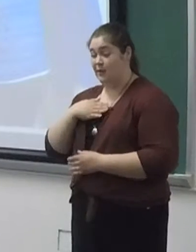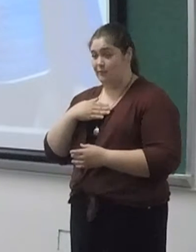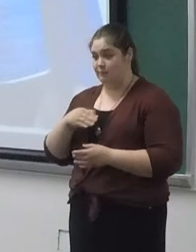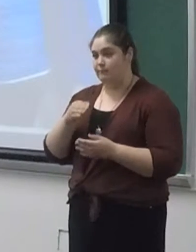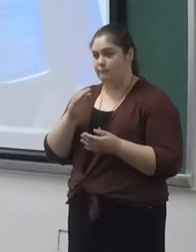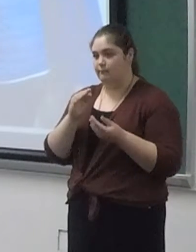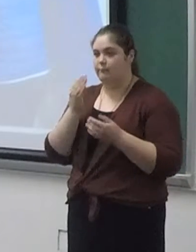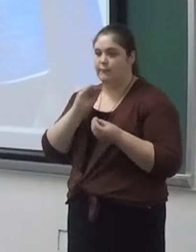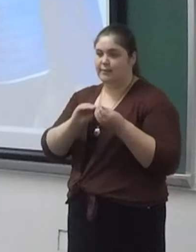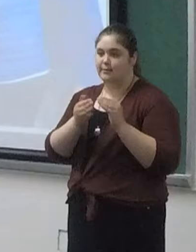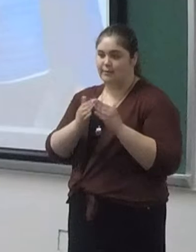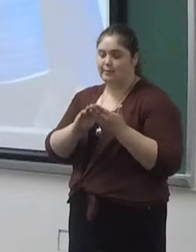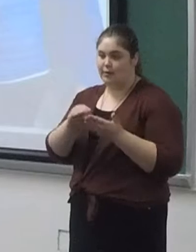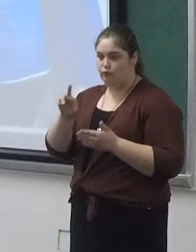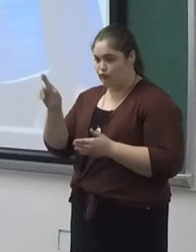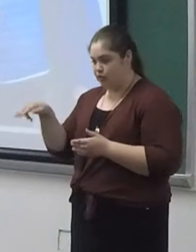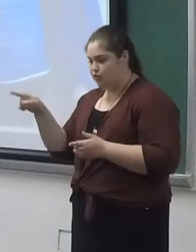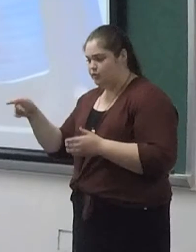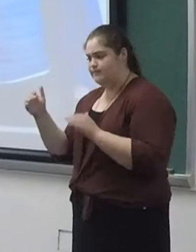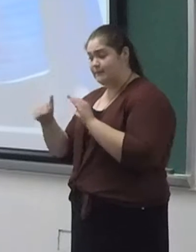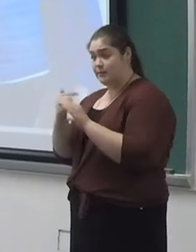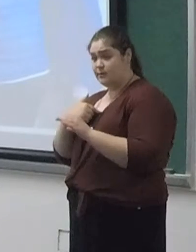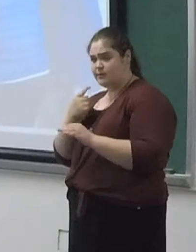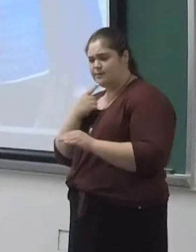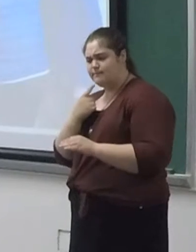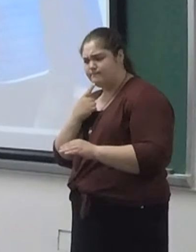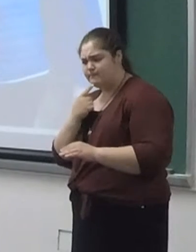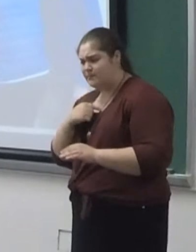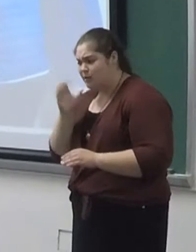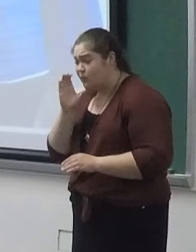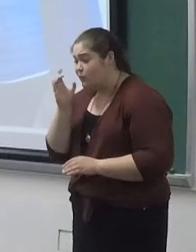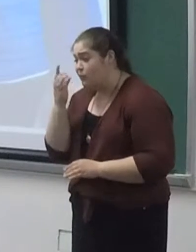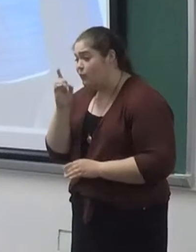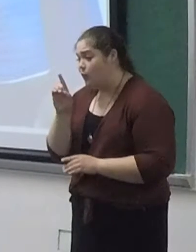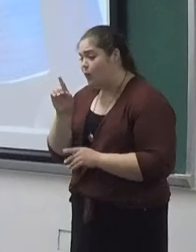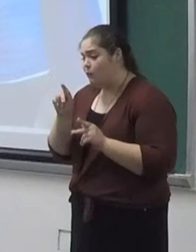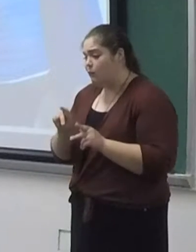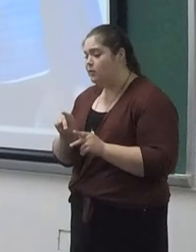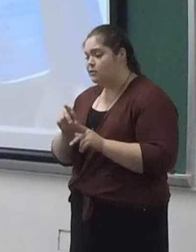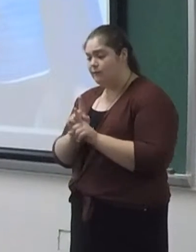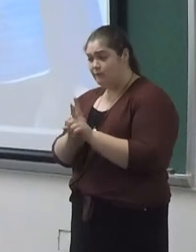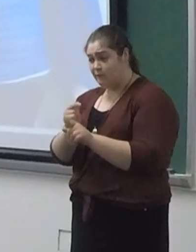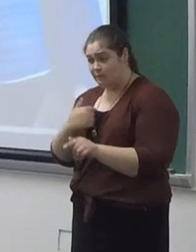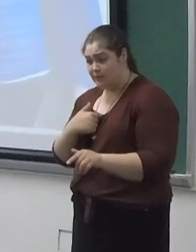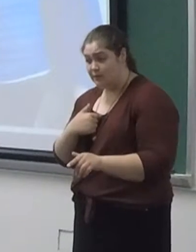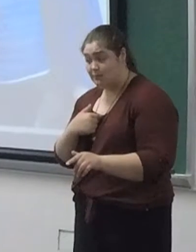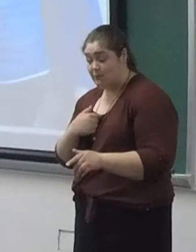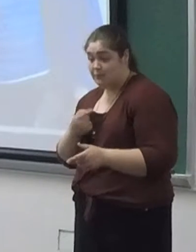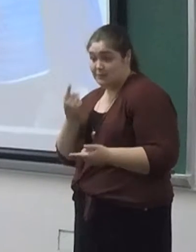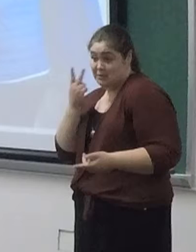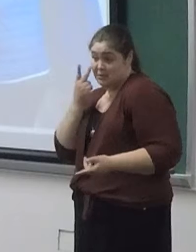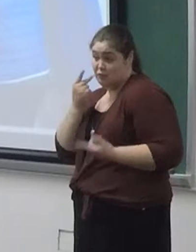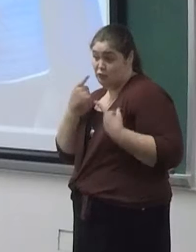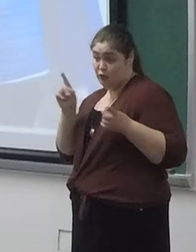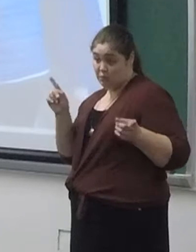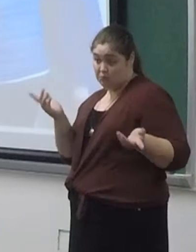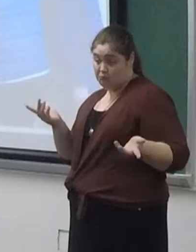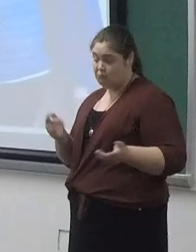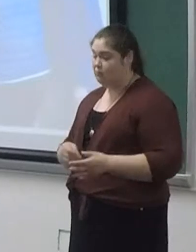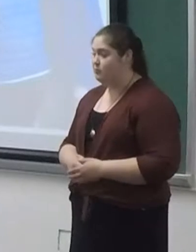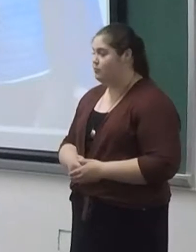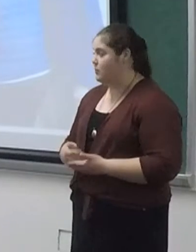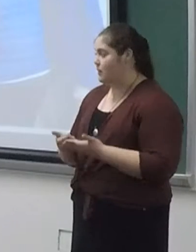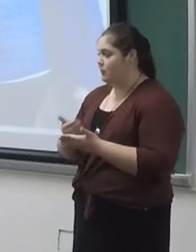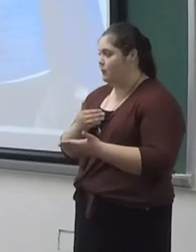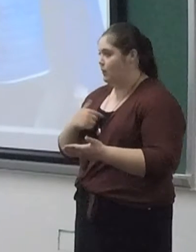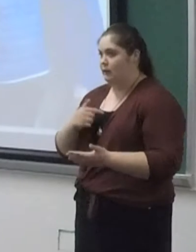hometown, and she actually emailed me and she said, hey, I'm looking for a mentee, let's see if it works. And before that